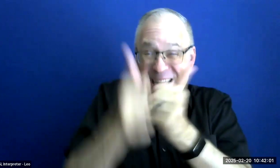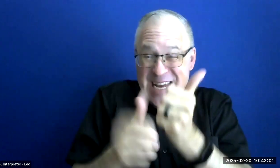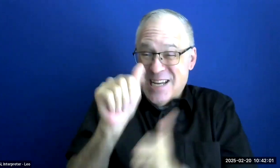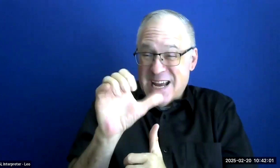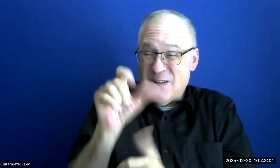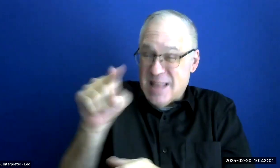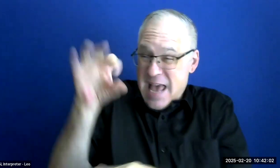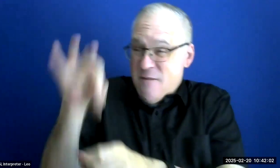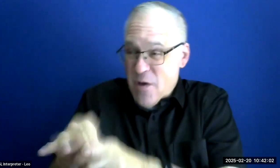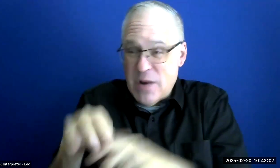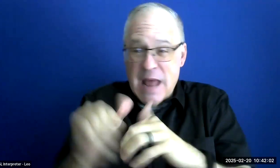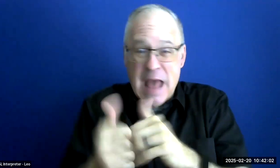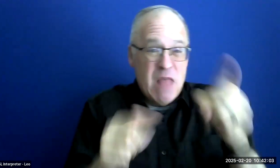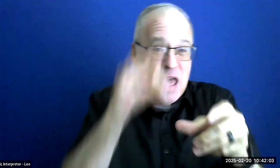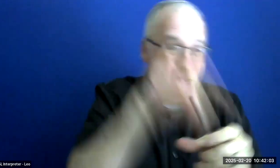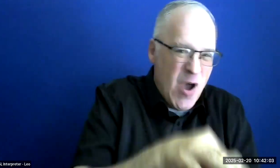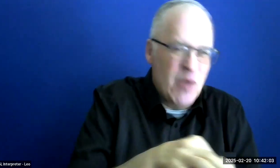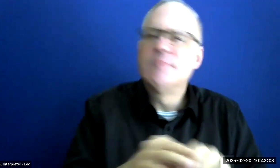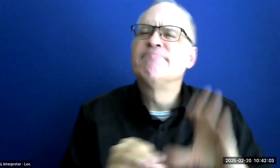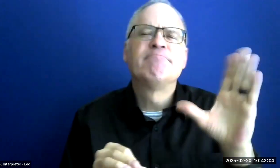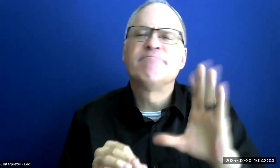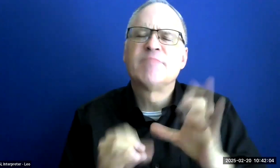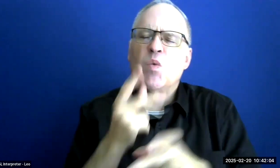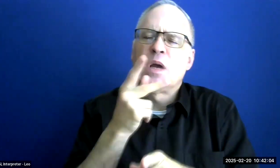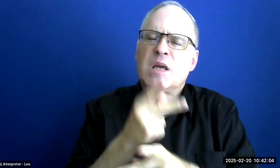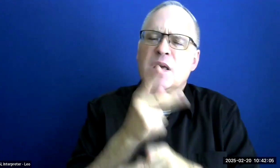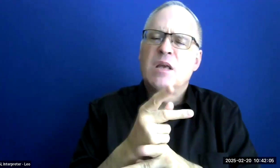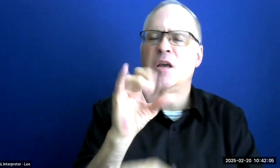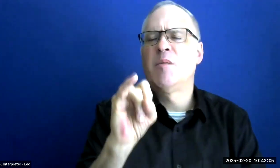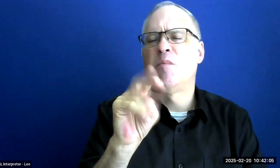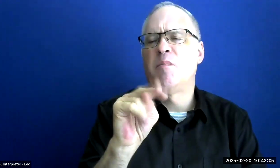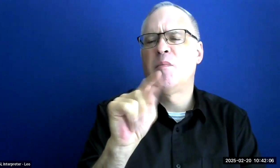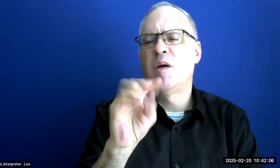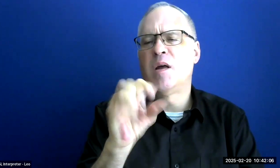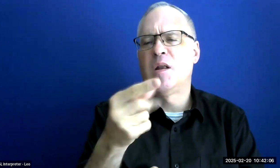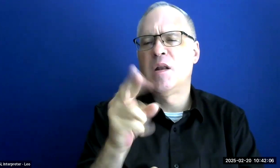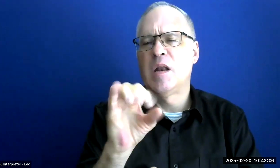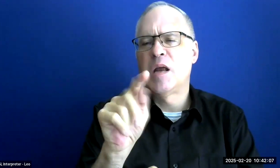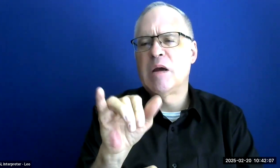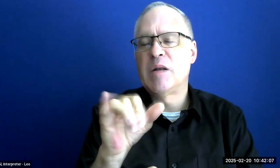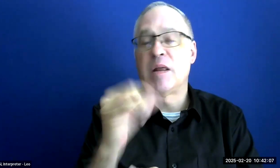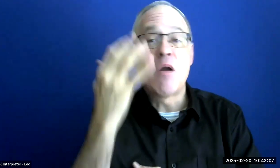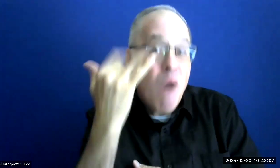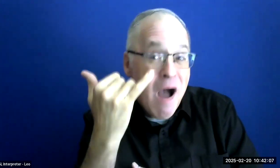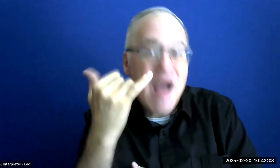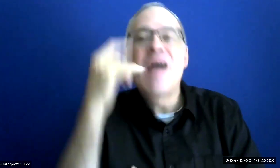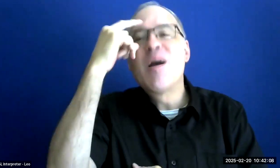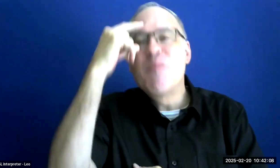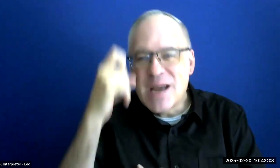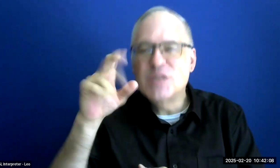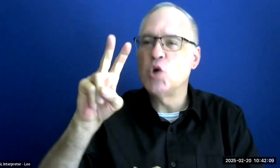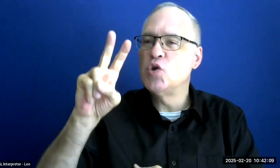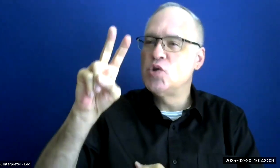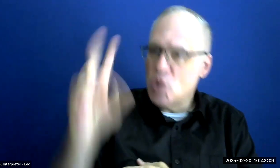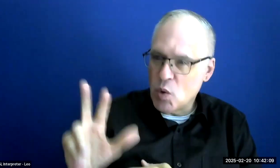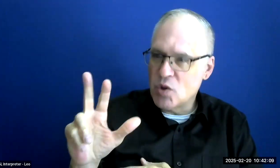voted for the sake of the integrity of the process and because it is a 2/3 aggregate vote of each and every